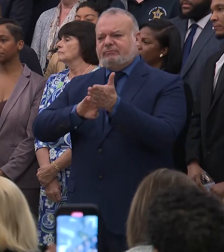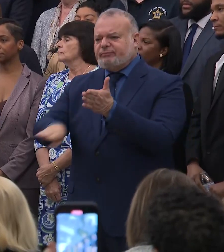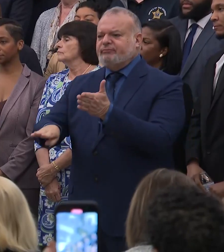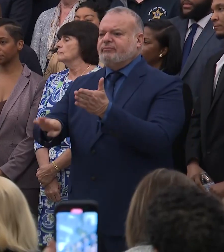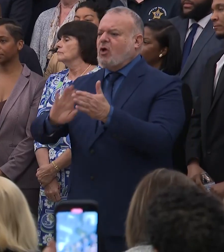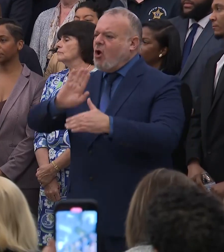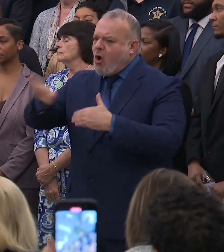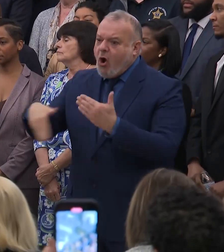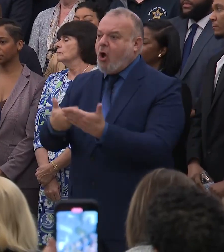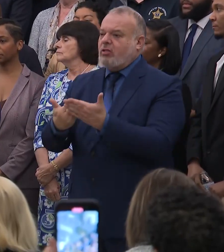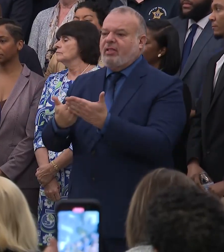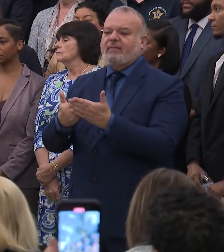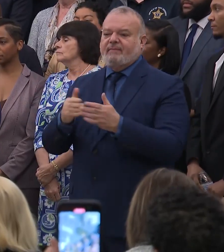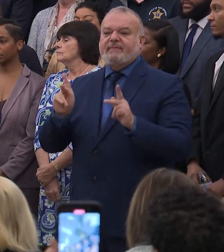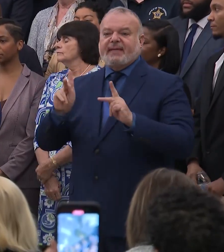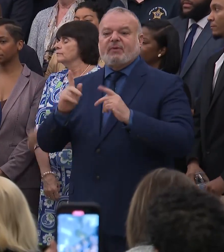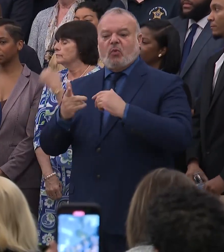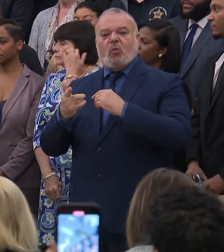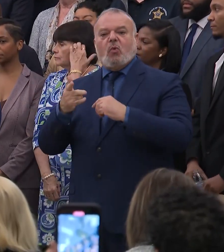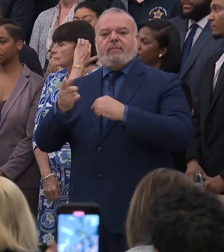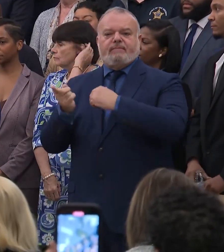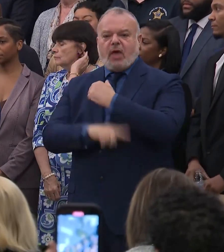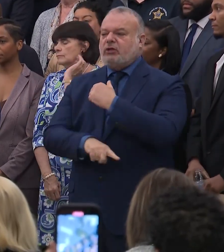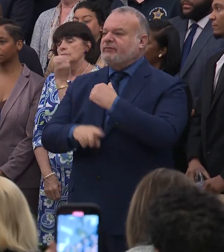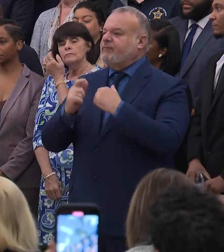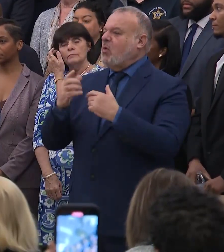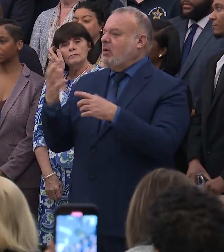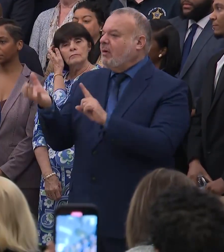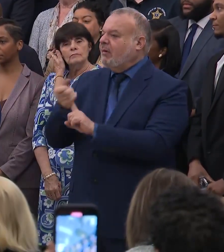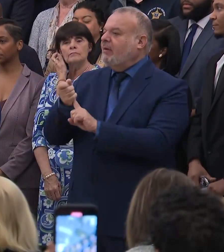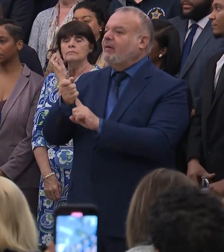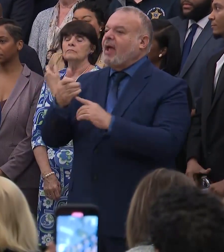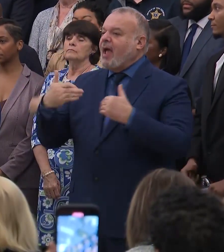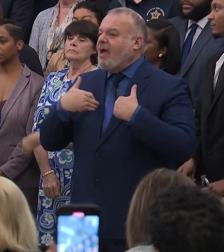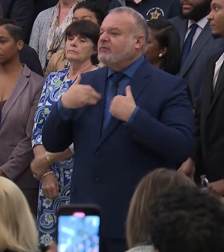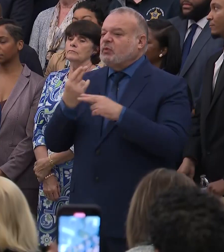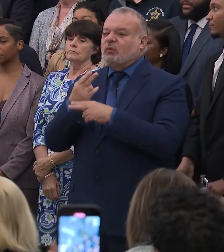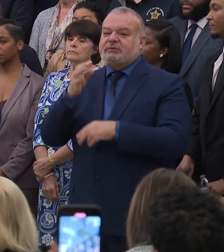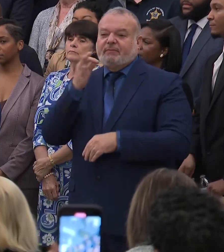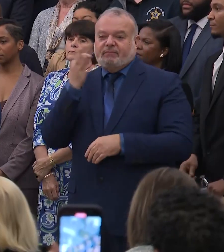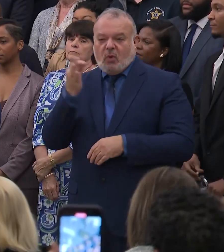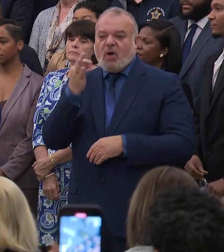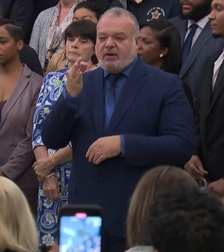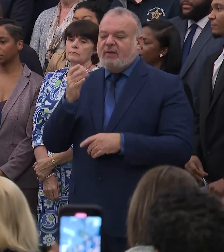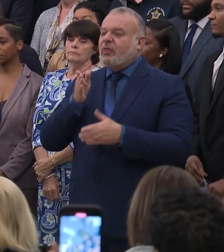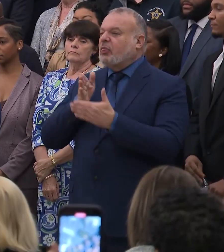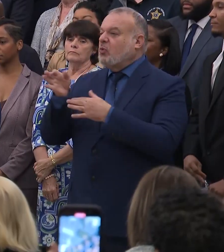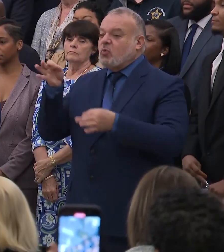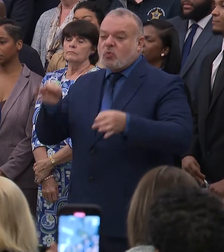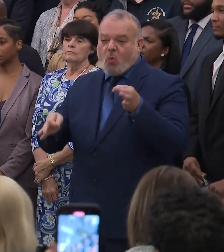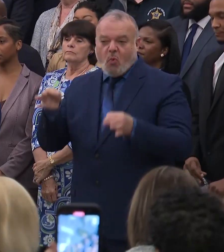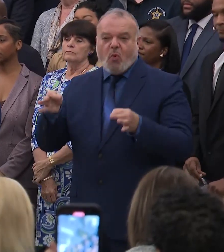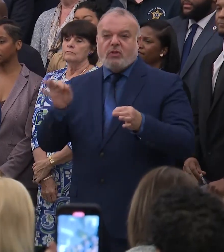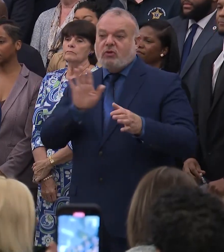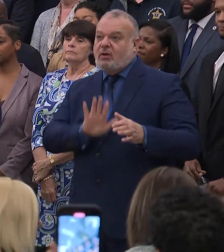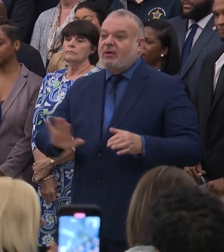possession convictions in the state courts. Those eligible number in the hundreds of